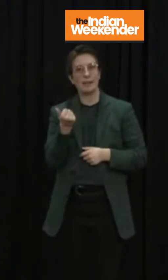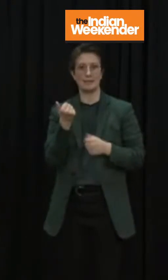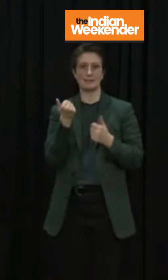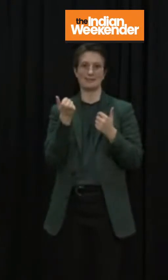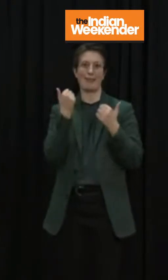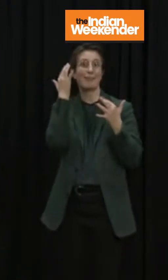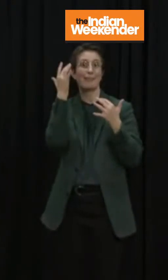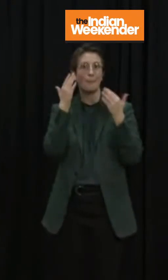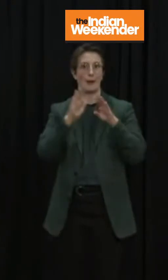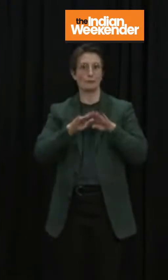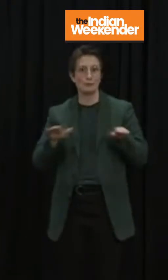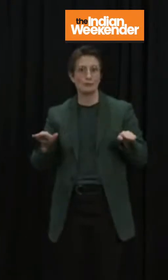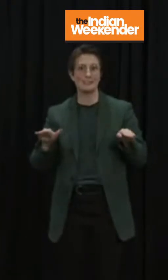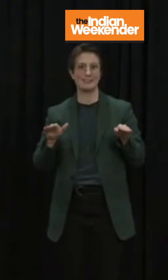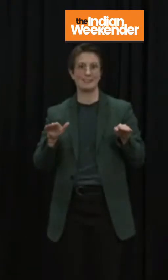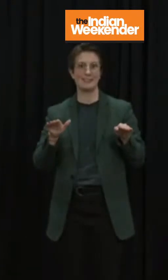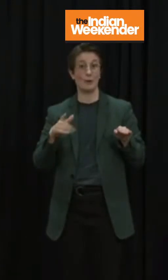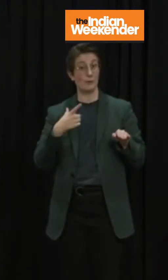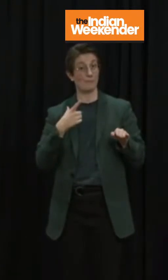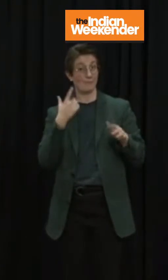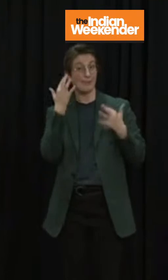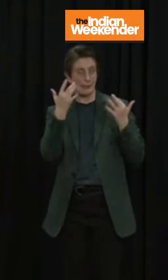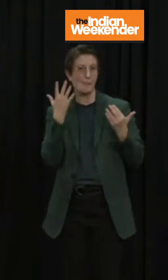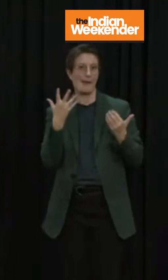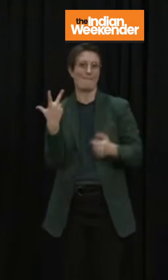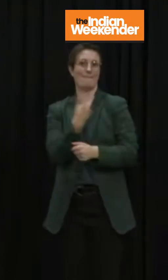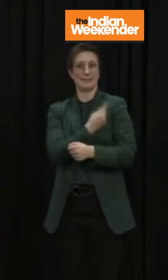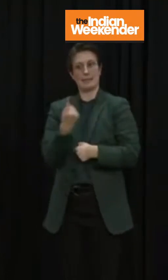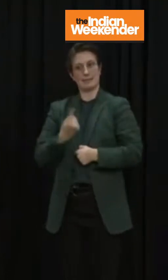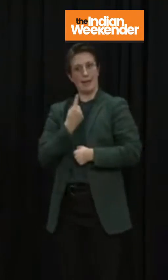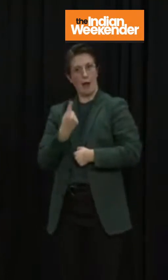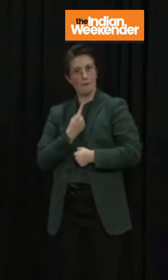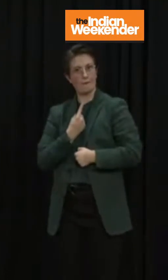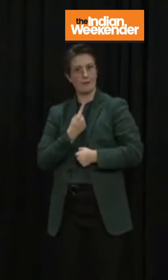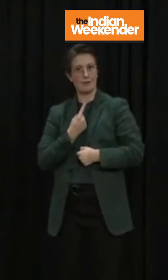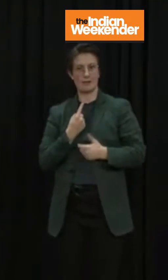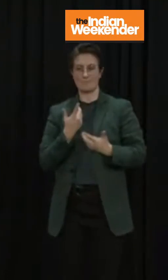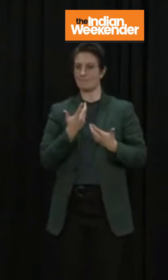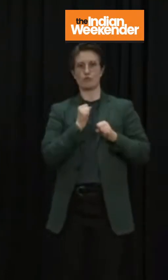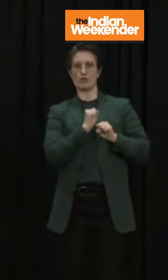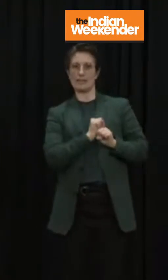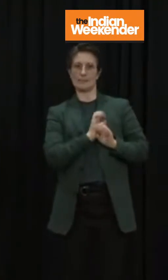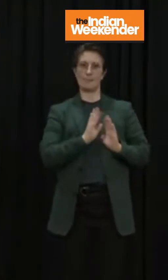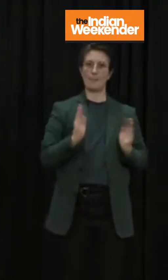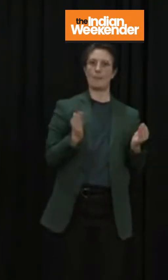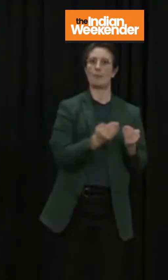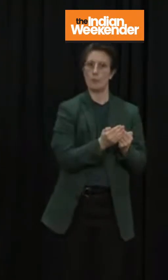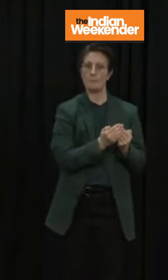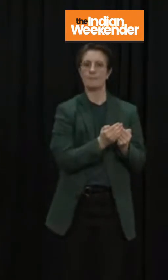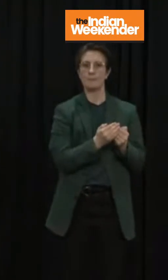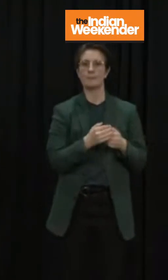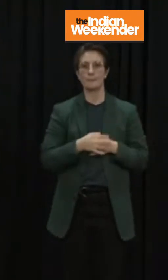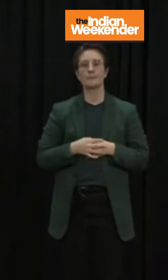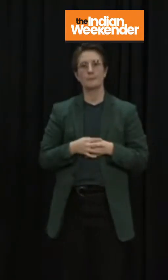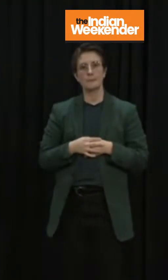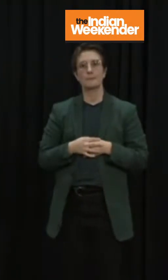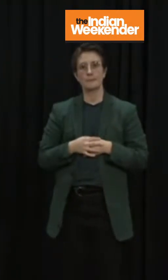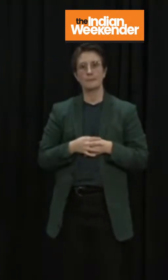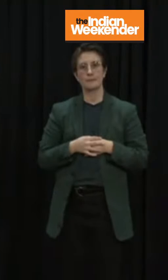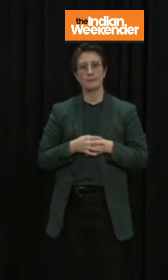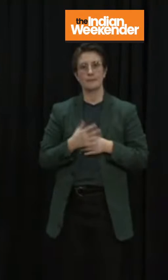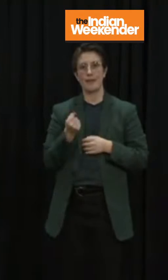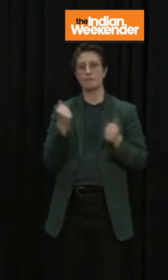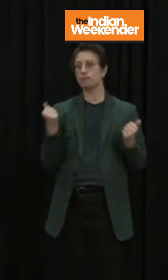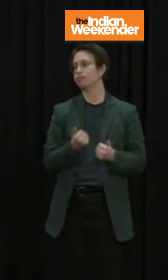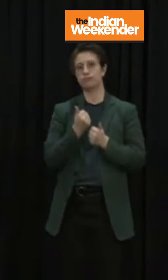love for your kids by getting the vaccinations yourself. There are literally tens of thousands of